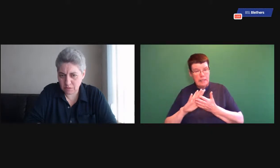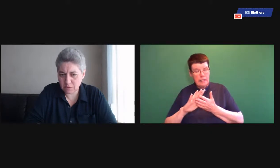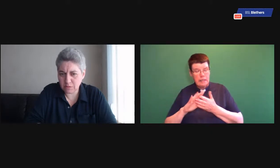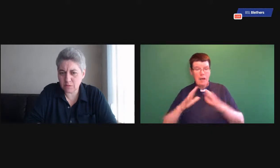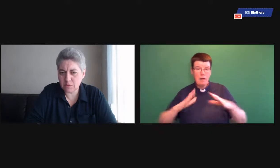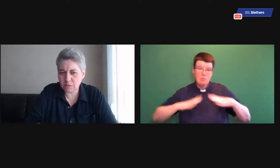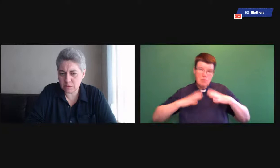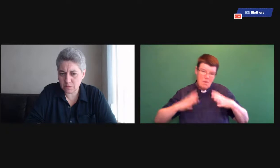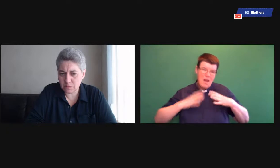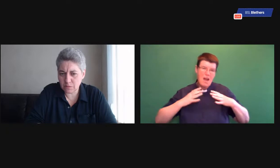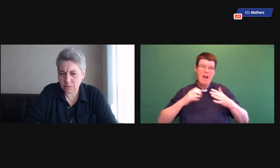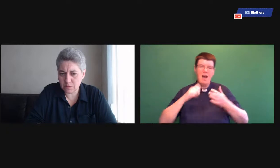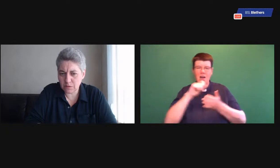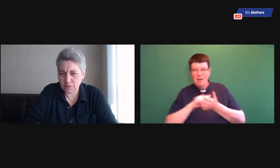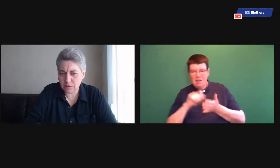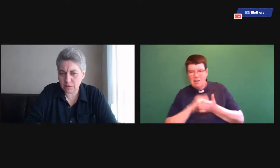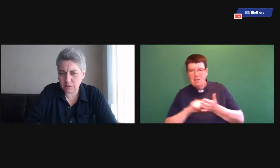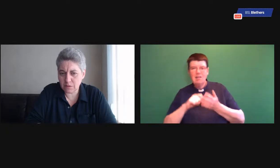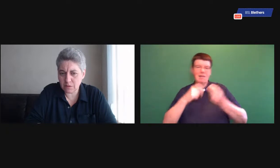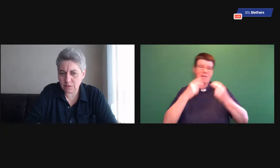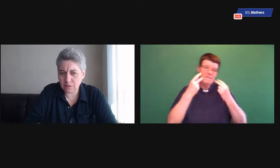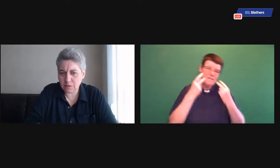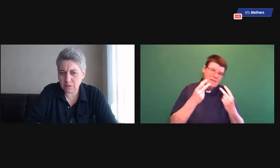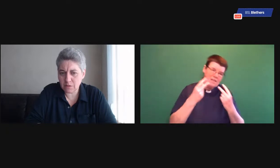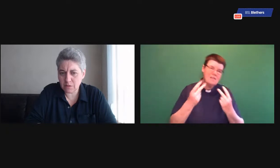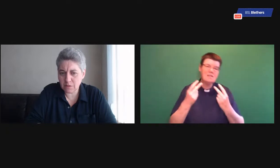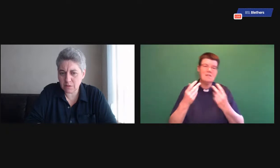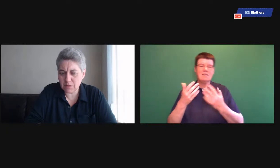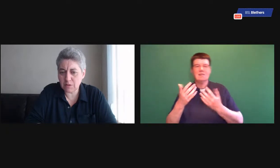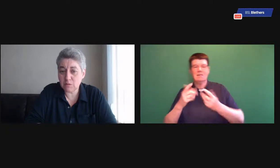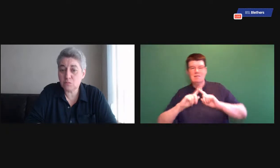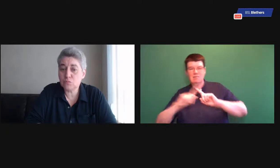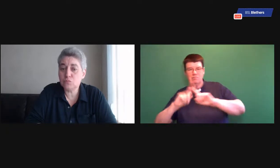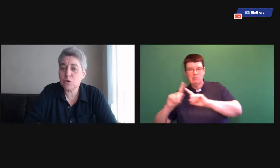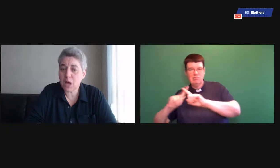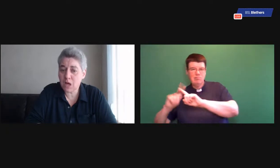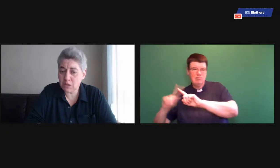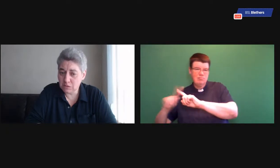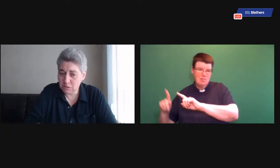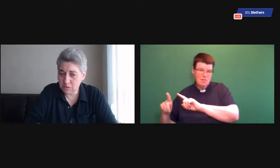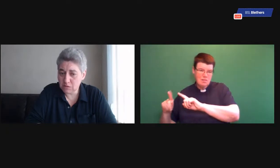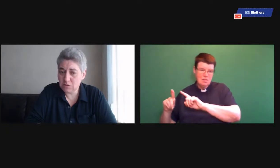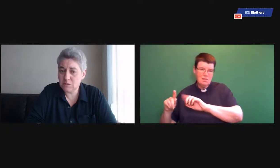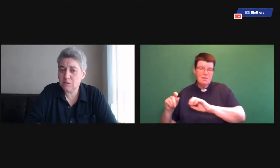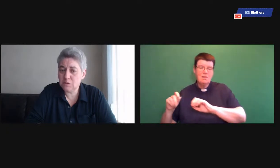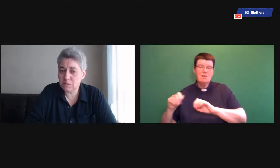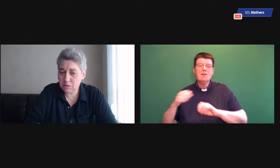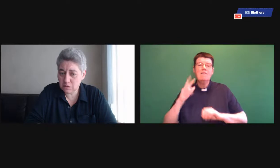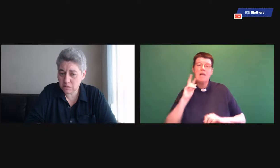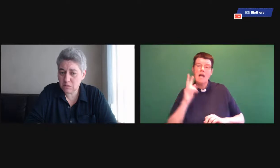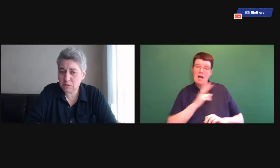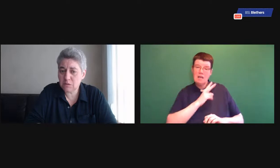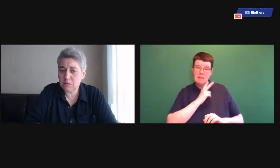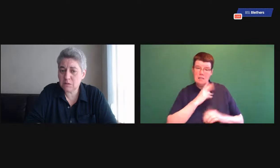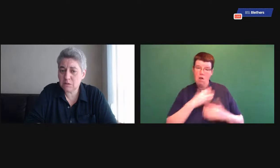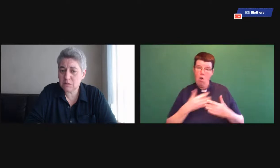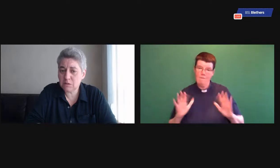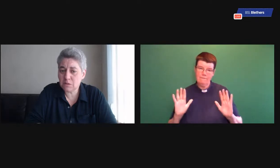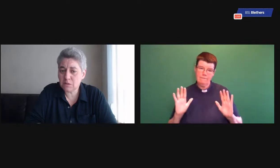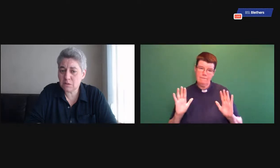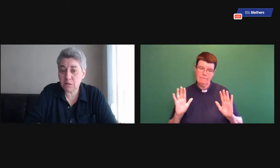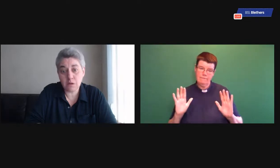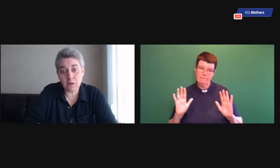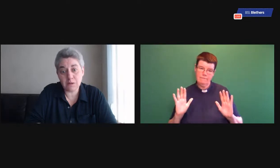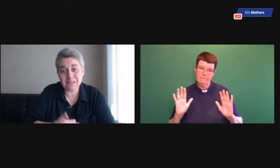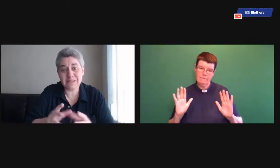to relax. A Monday to a Thursday, I do lots of preparations for the sermon and do the visits. On